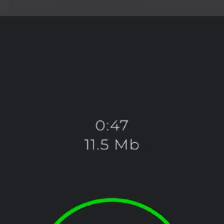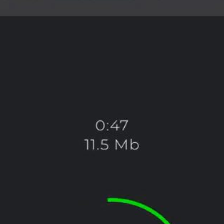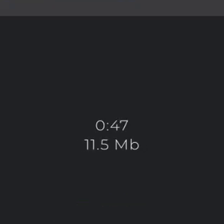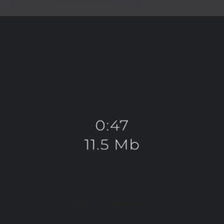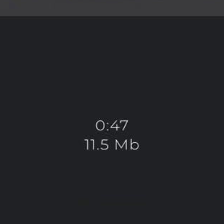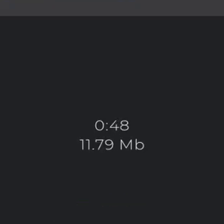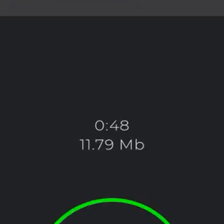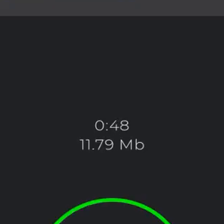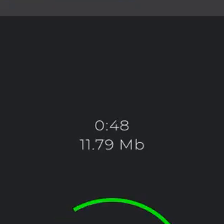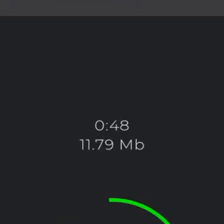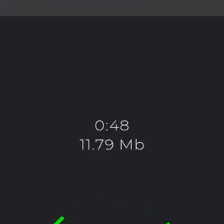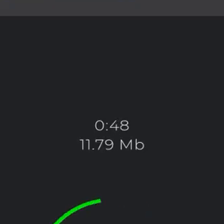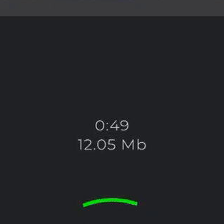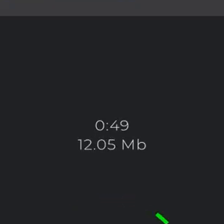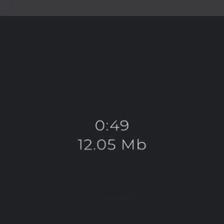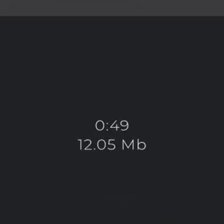visually read